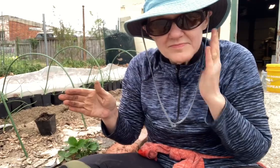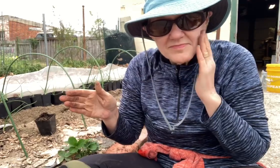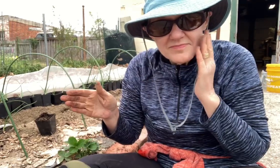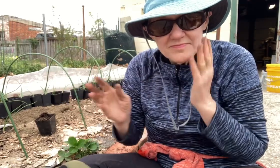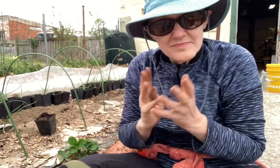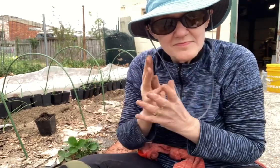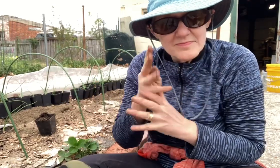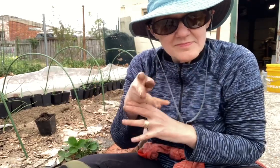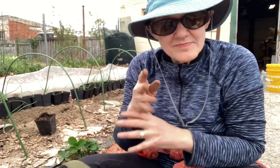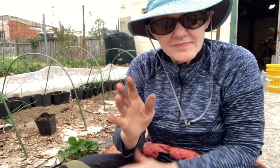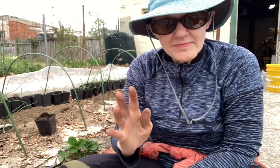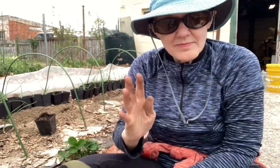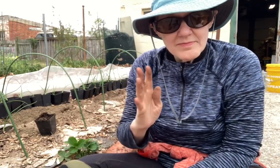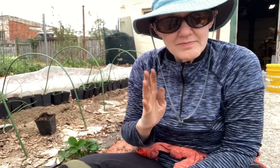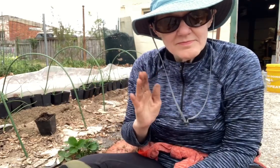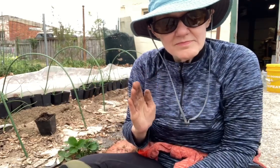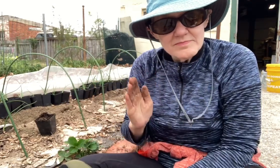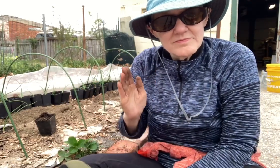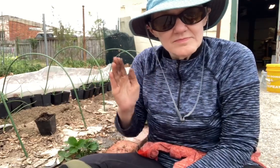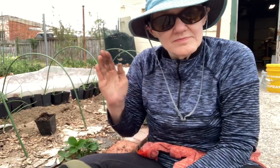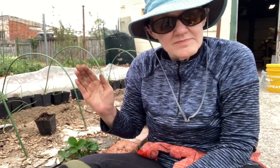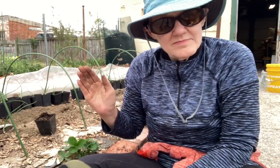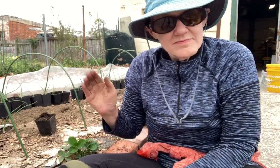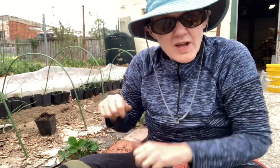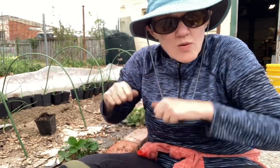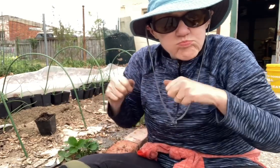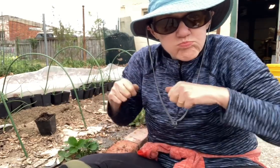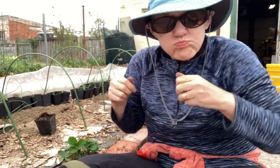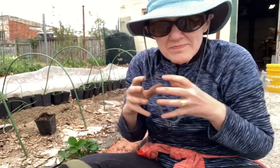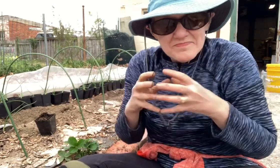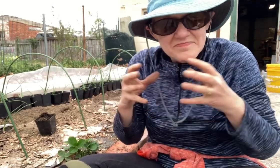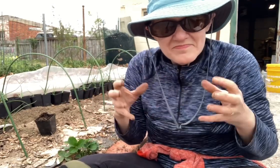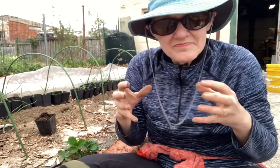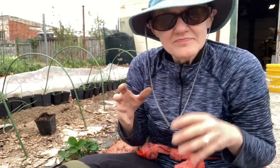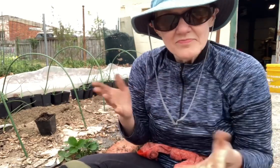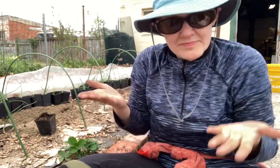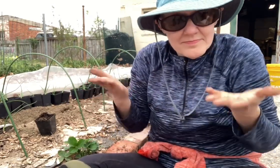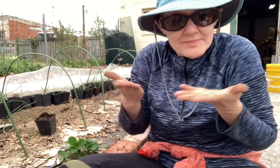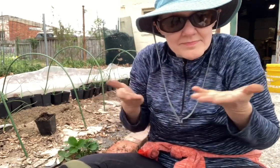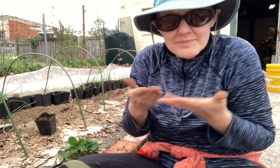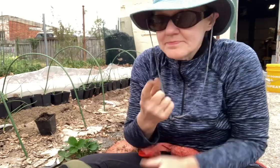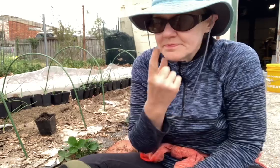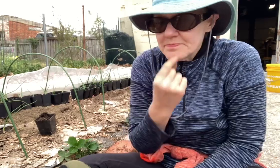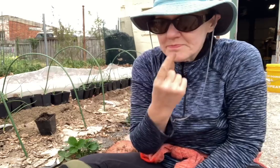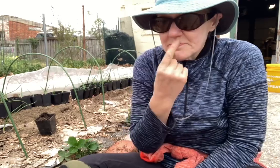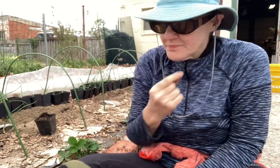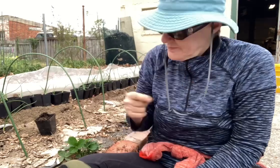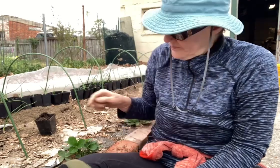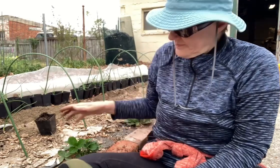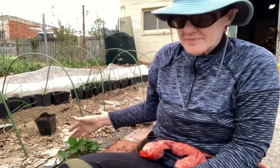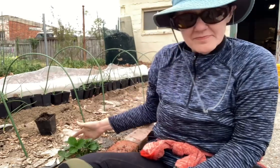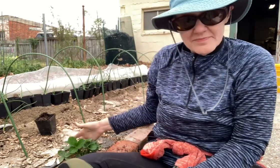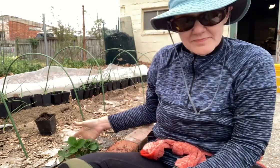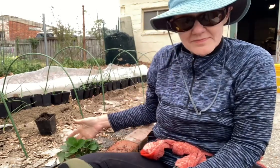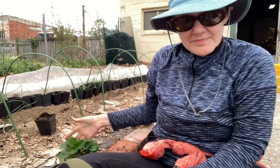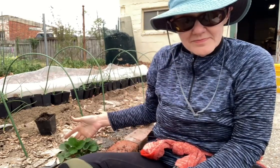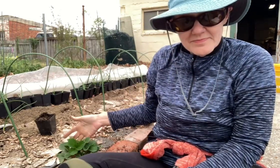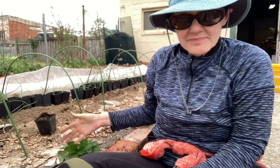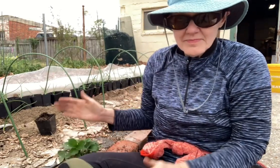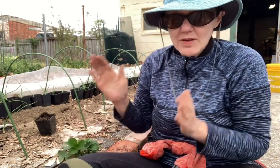row spacing. How far apart to plant it from your next row of plants. Now we got some strawberries here in the